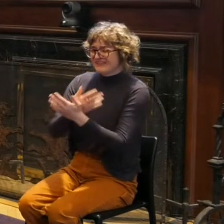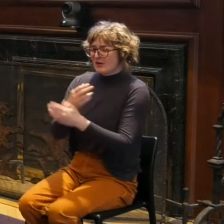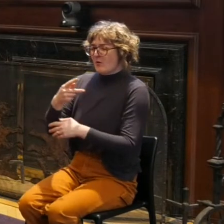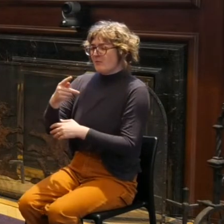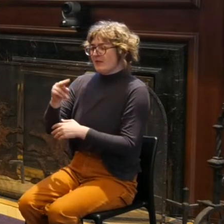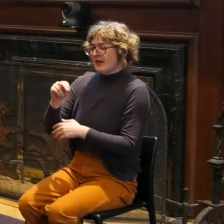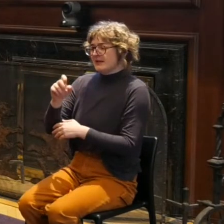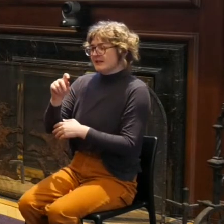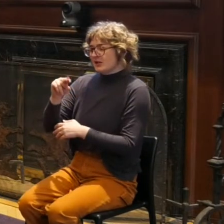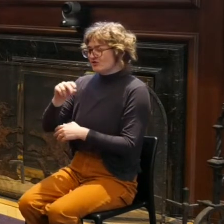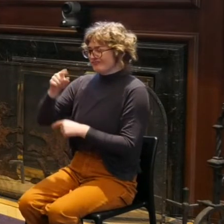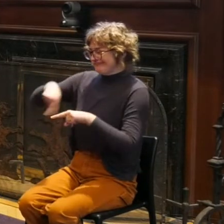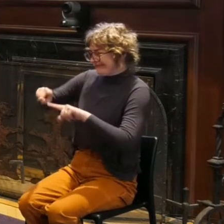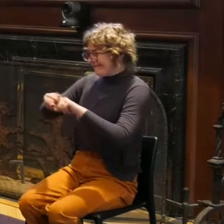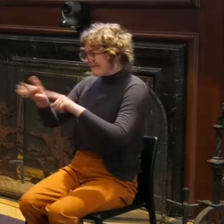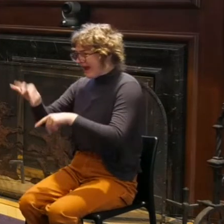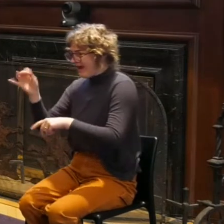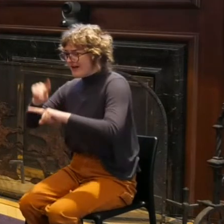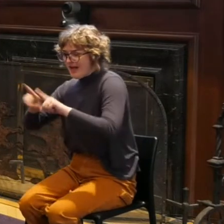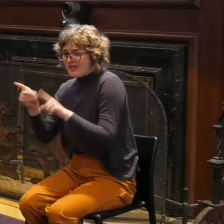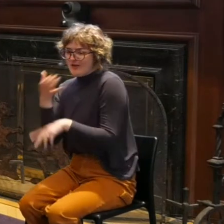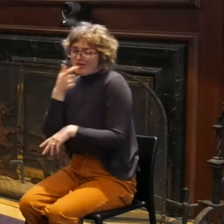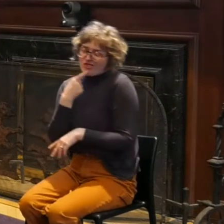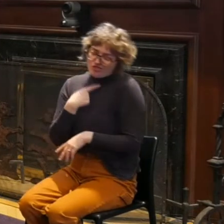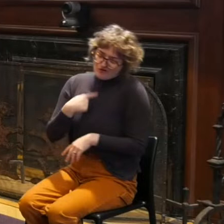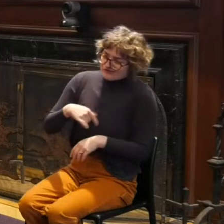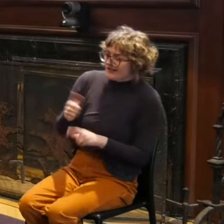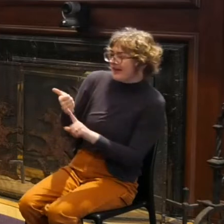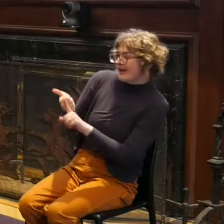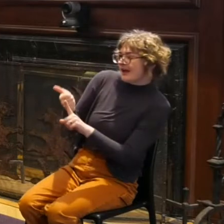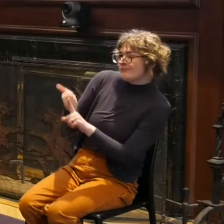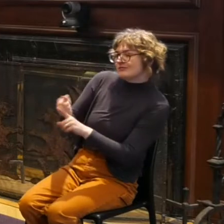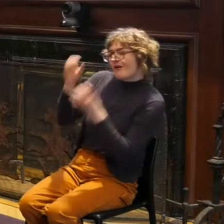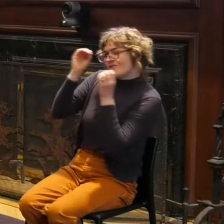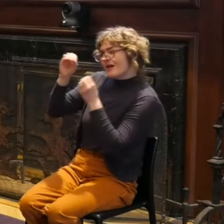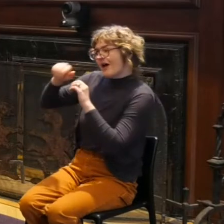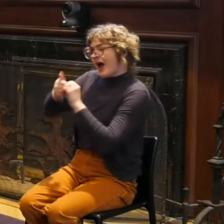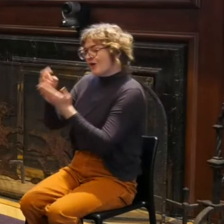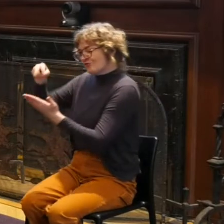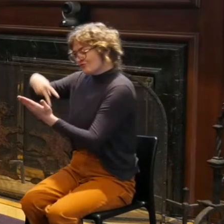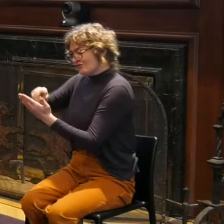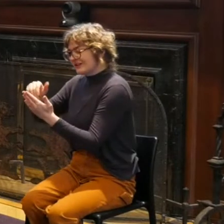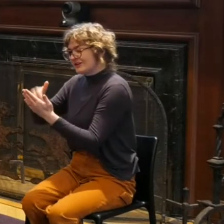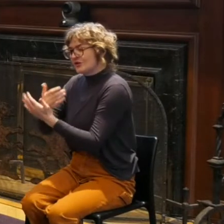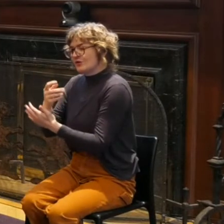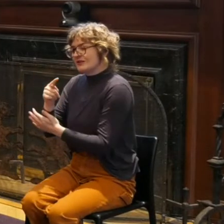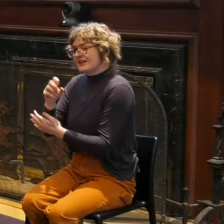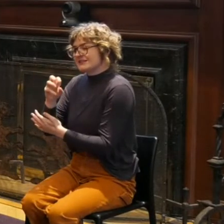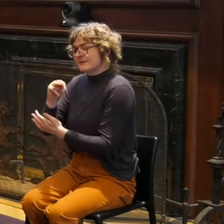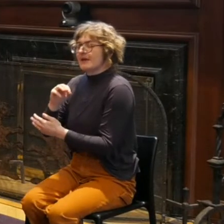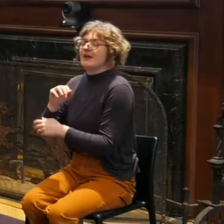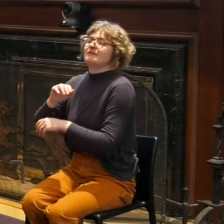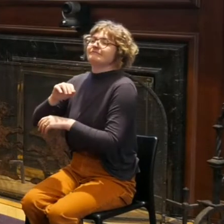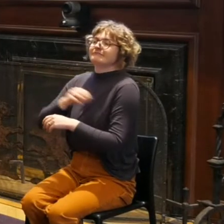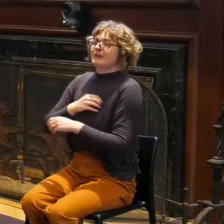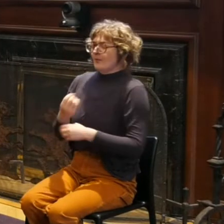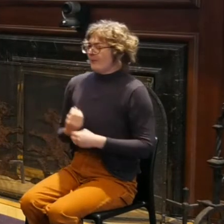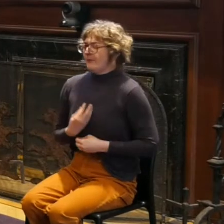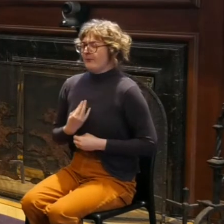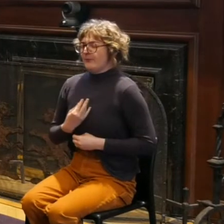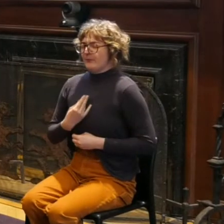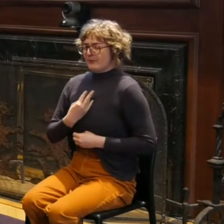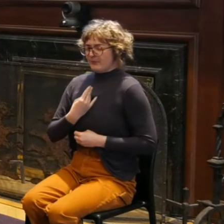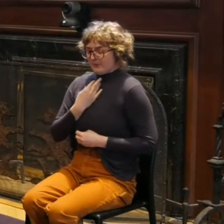plantation where he found others thirsty like himself. He taught them to read a New Testament, striking a flame in their